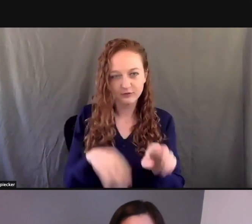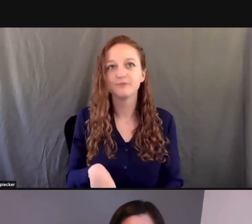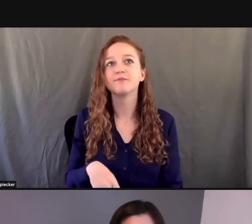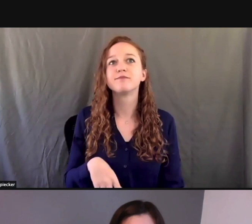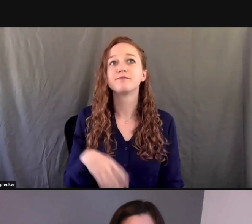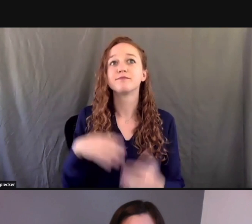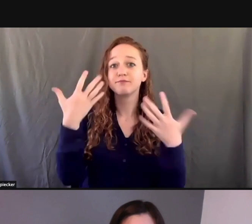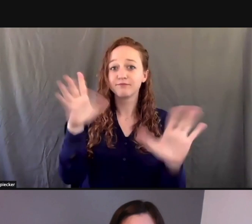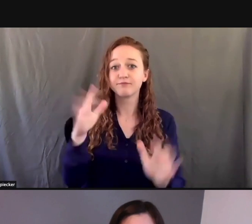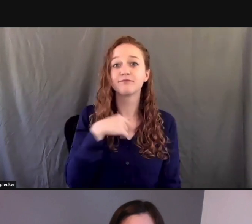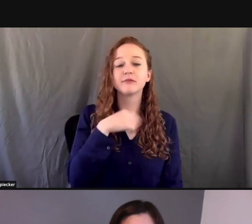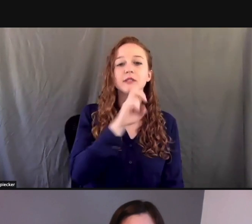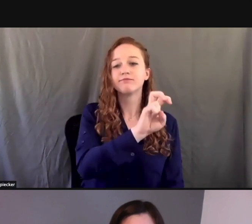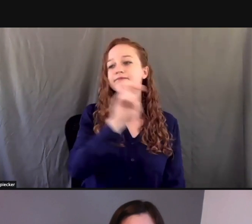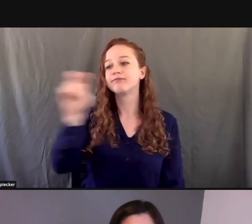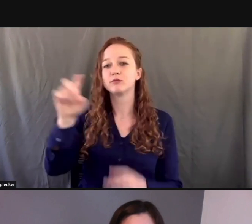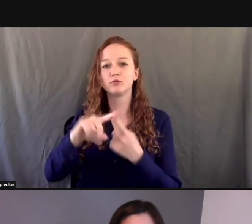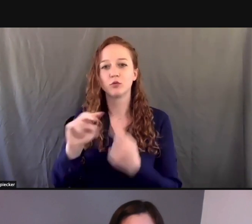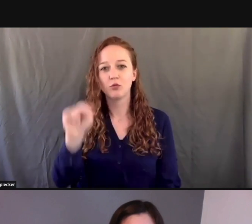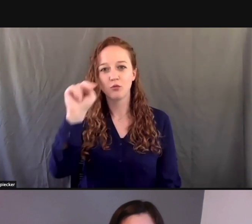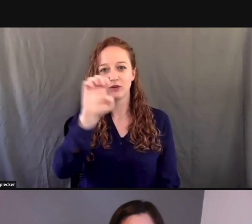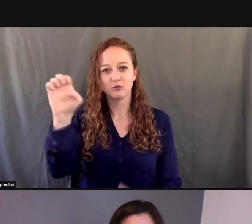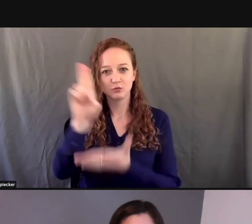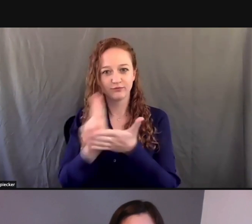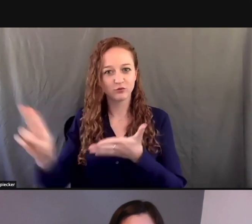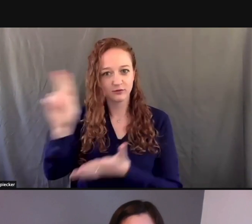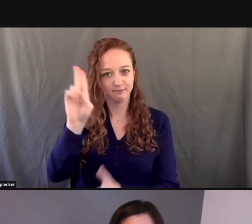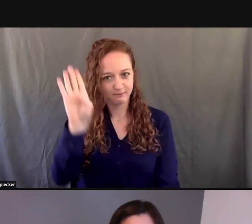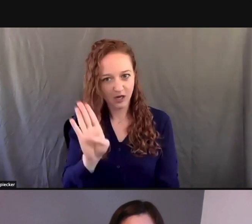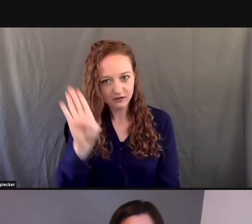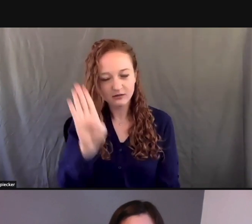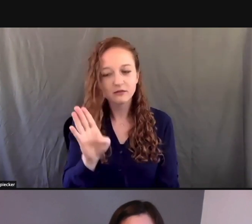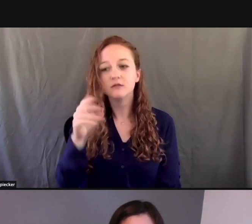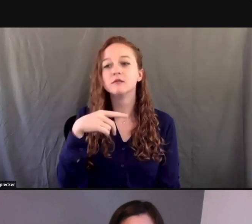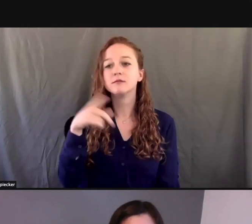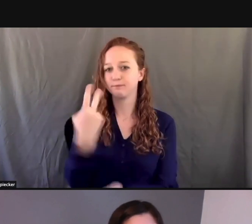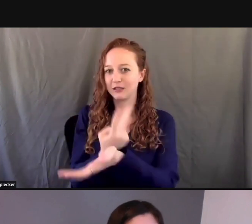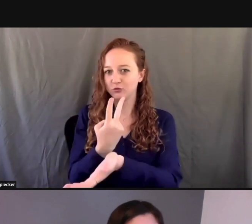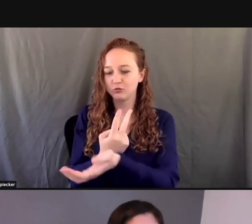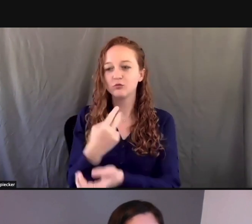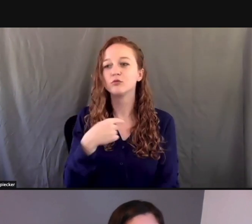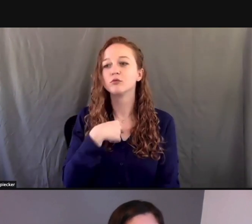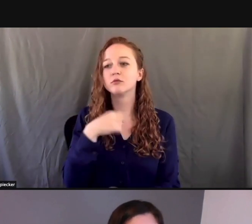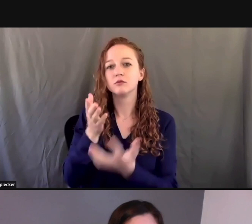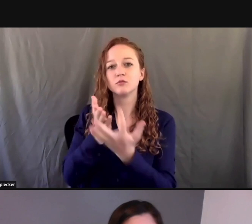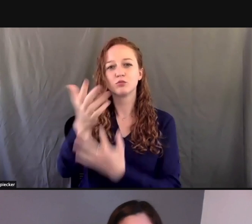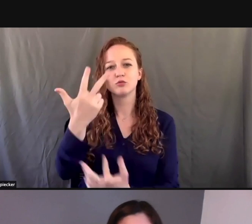deaf school did not offer. As you can, go back just one, there you go. In that picture there,